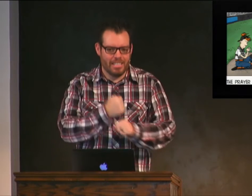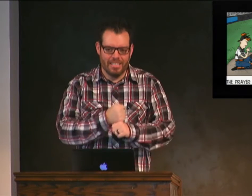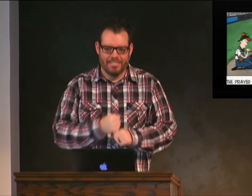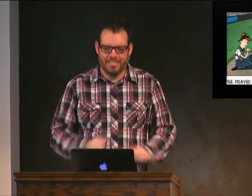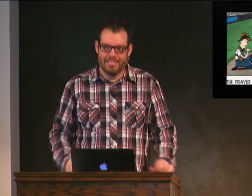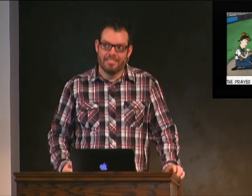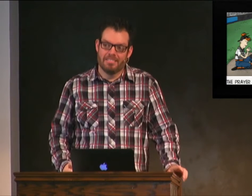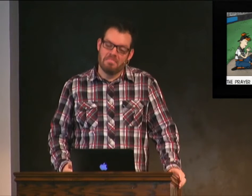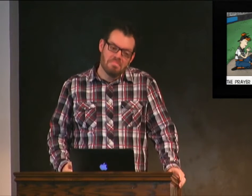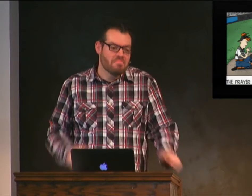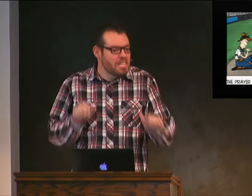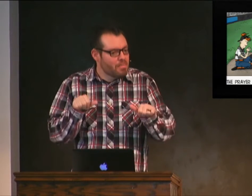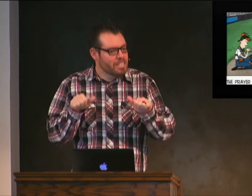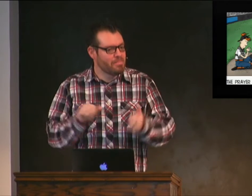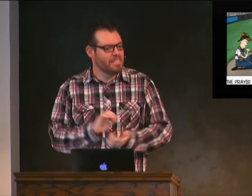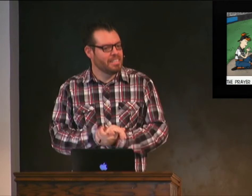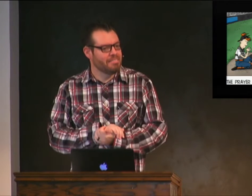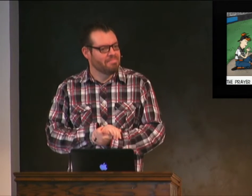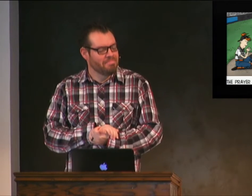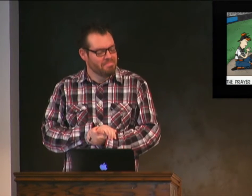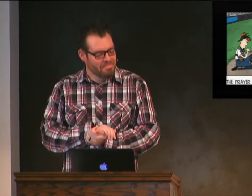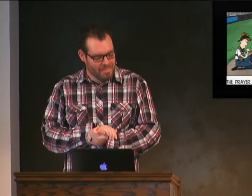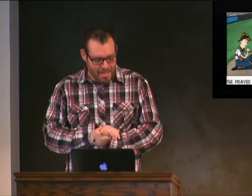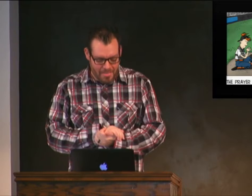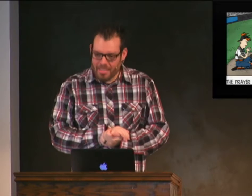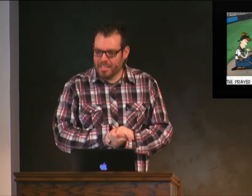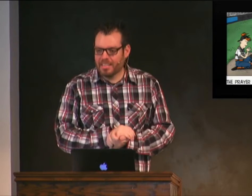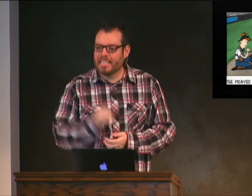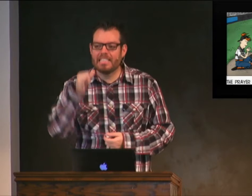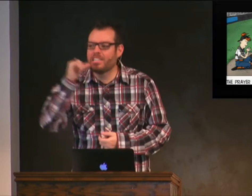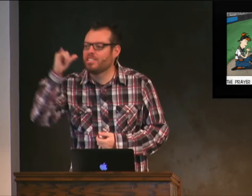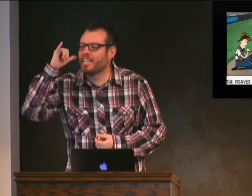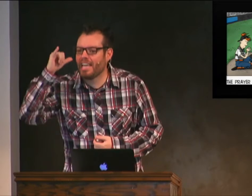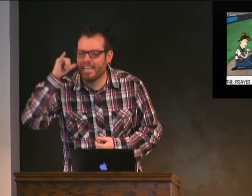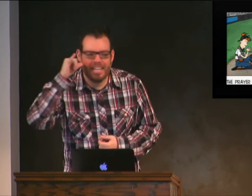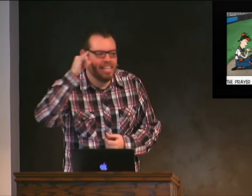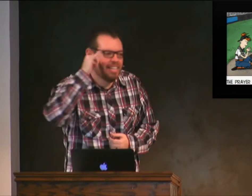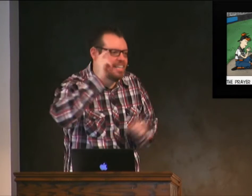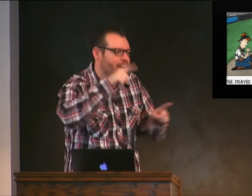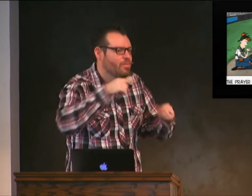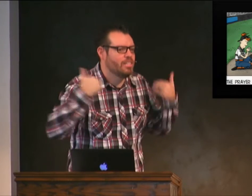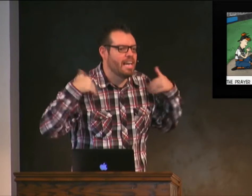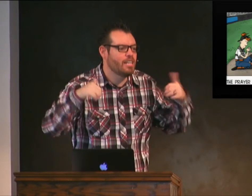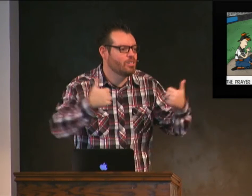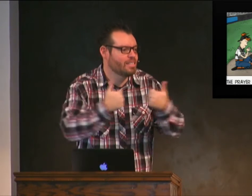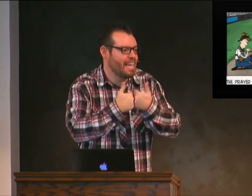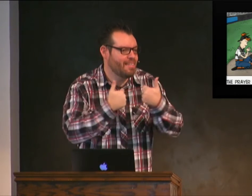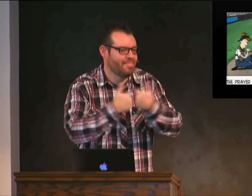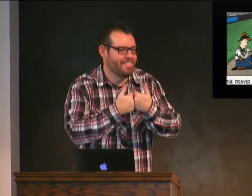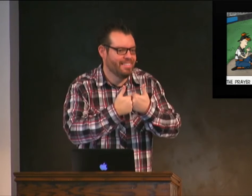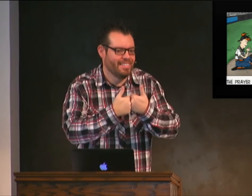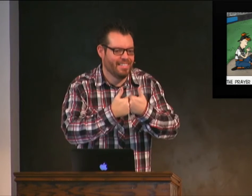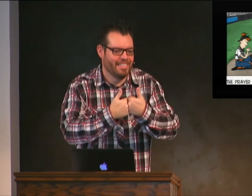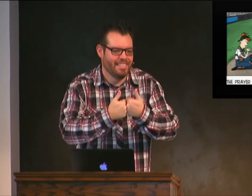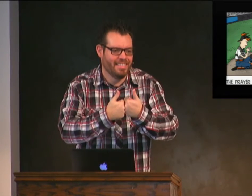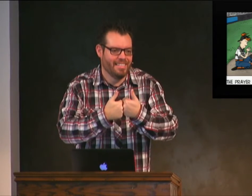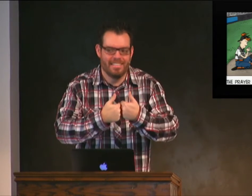Better this year? It's a possibility. Like yesterday, I went to the Angels game.